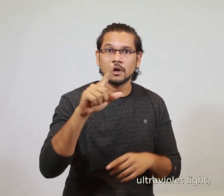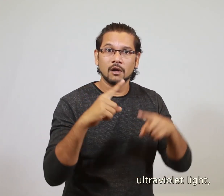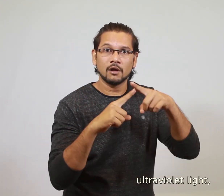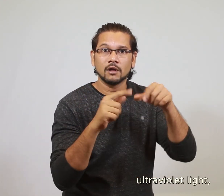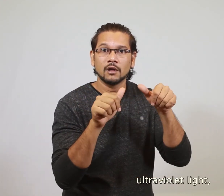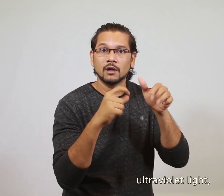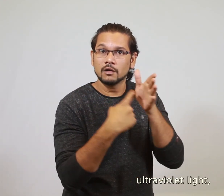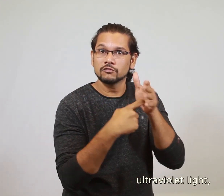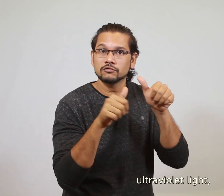ultraviolet light,